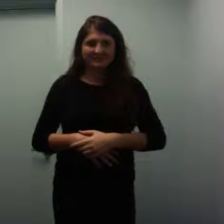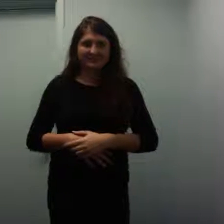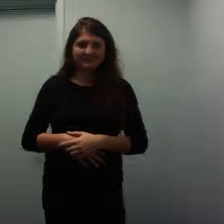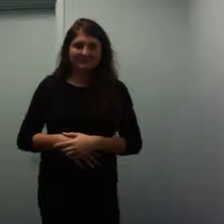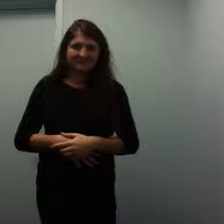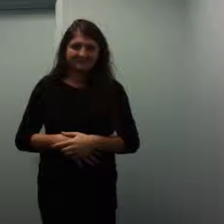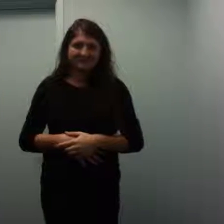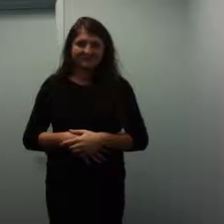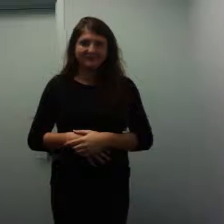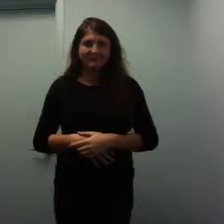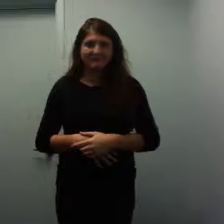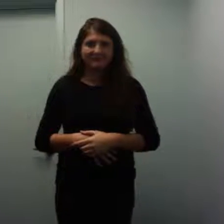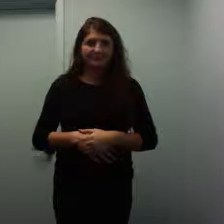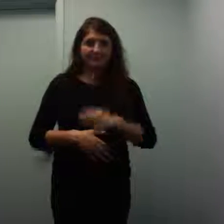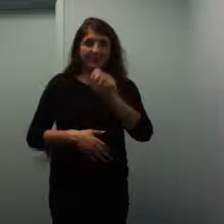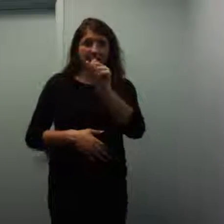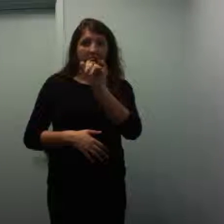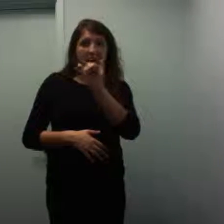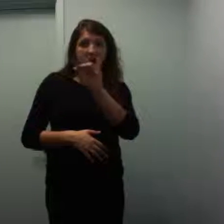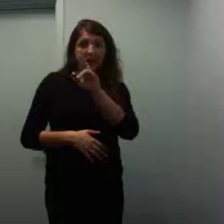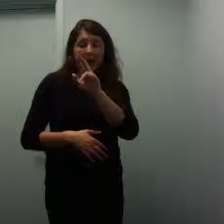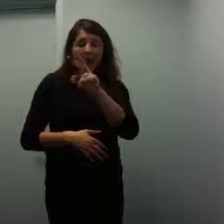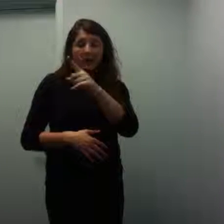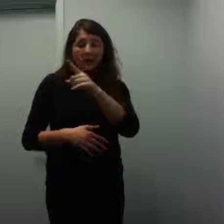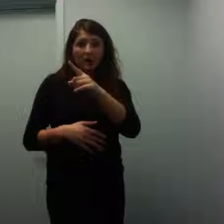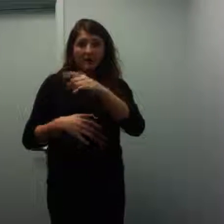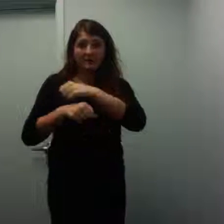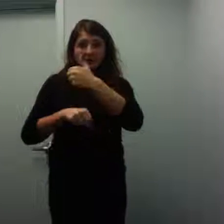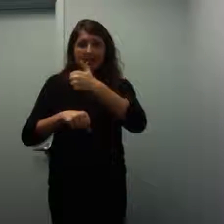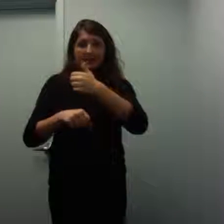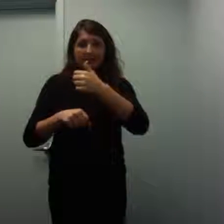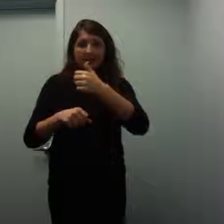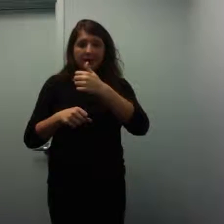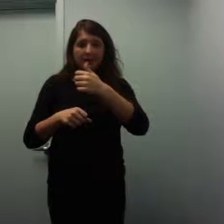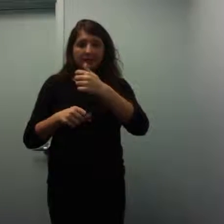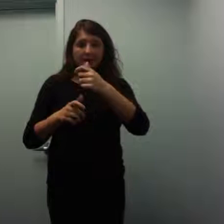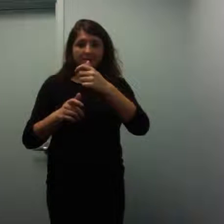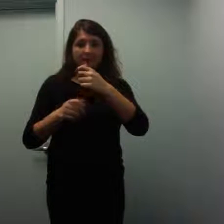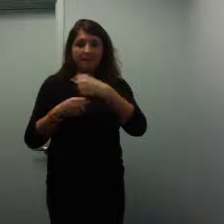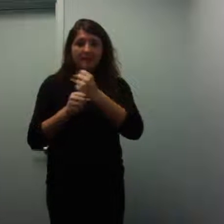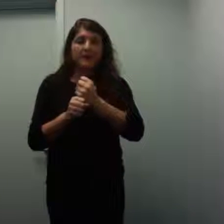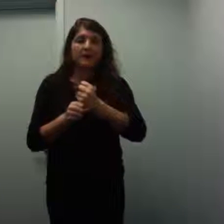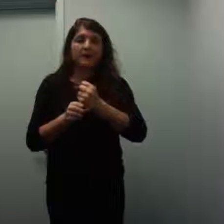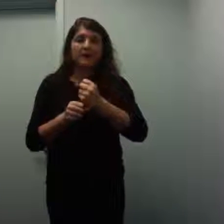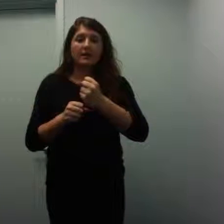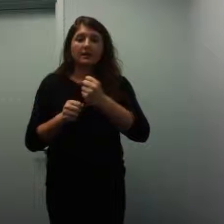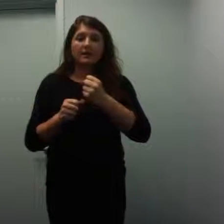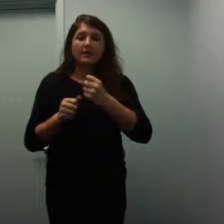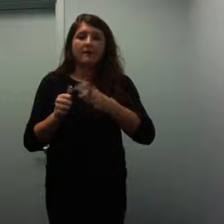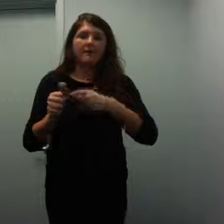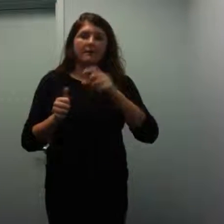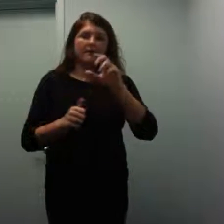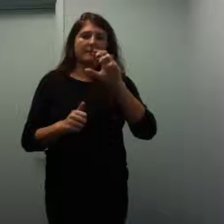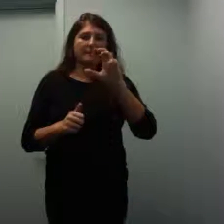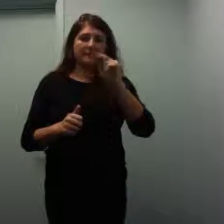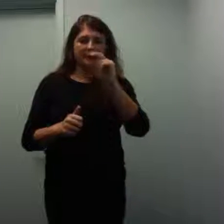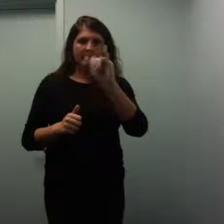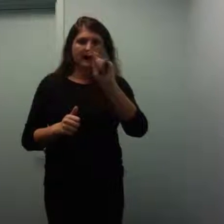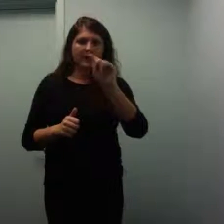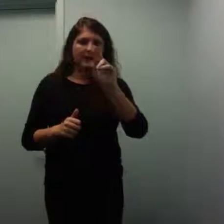Air is made of gas molecules, whether that's oxygen or carbon dioxide or nitrogen.